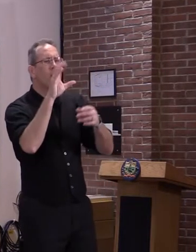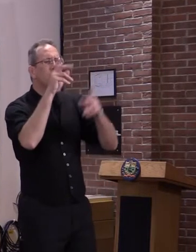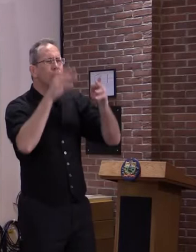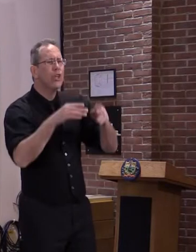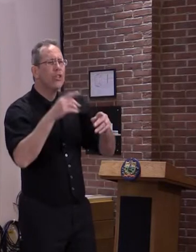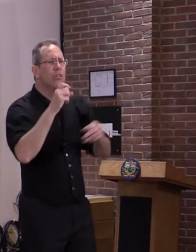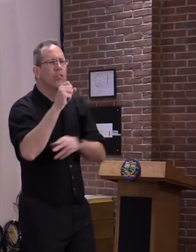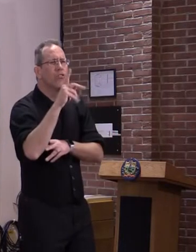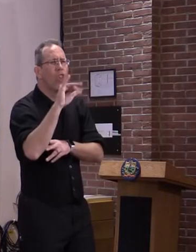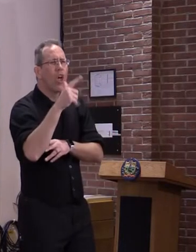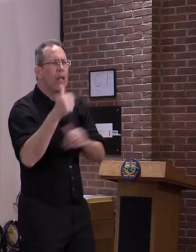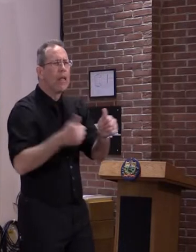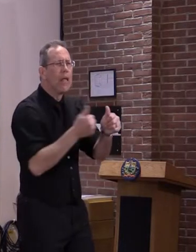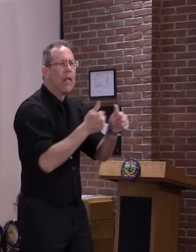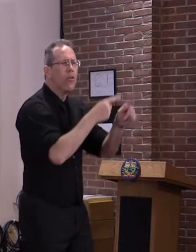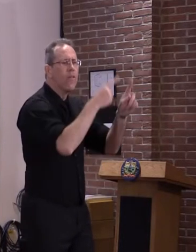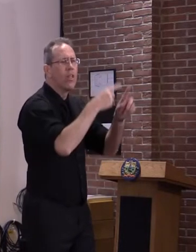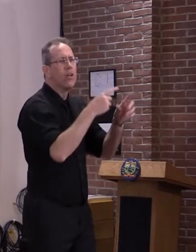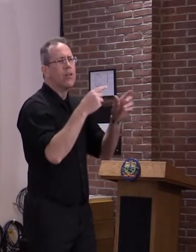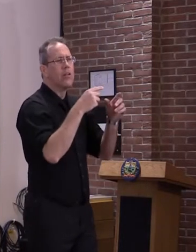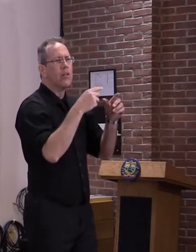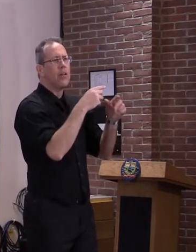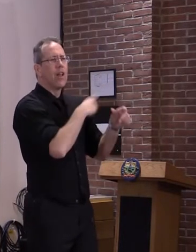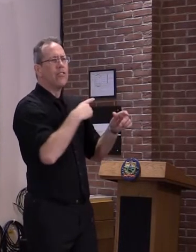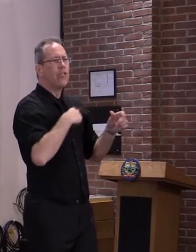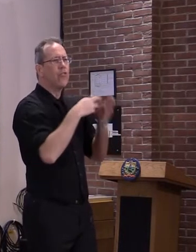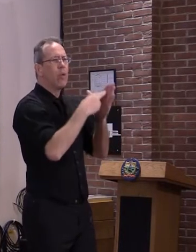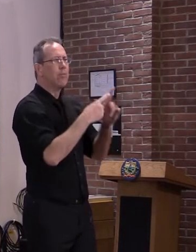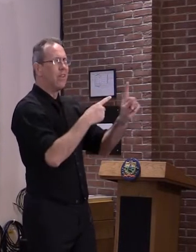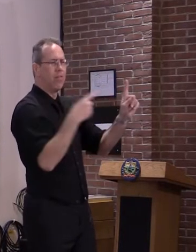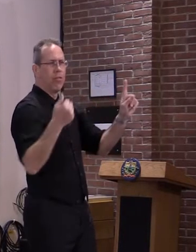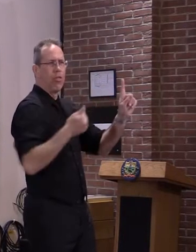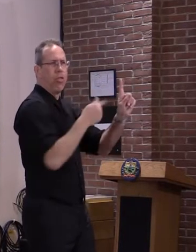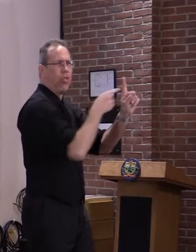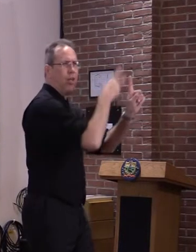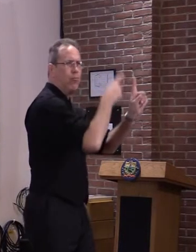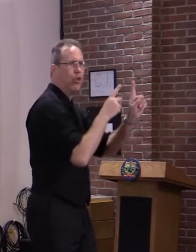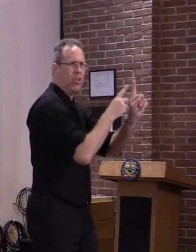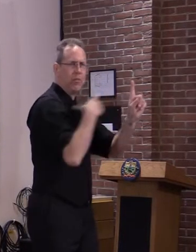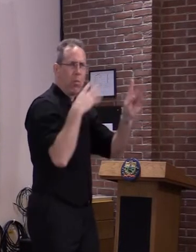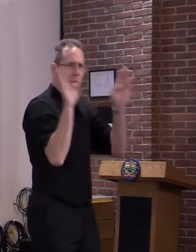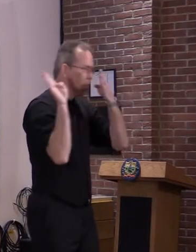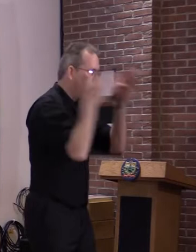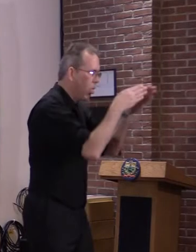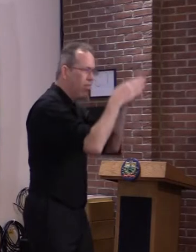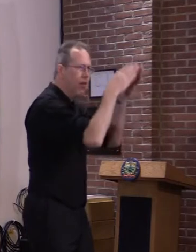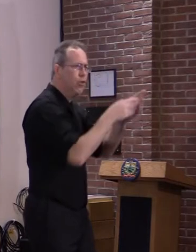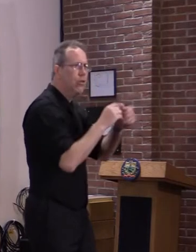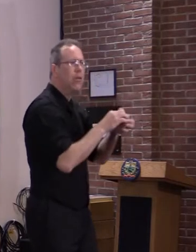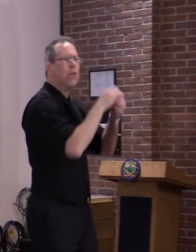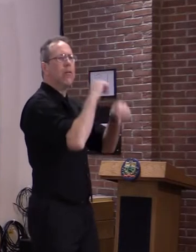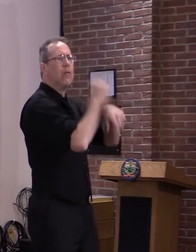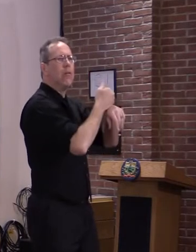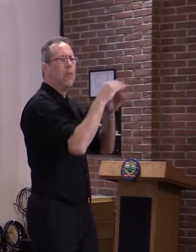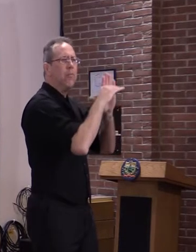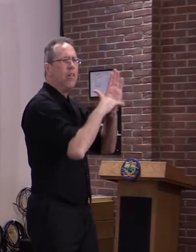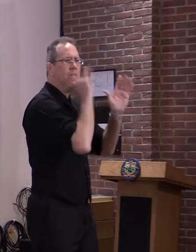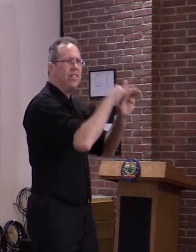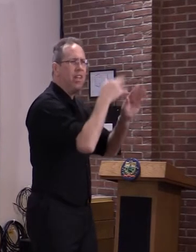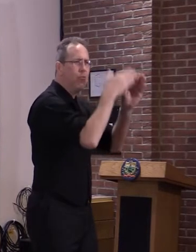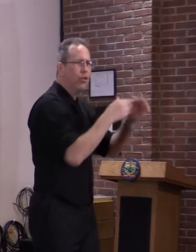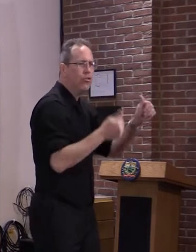I think any issues surrounding stalking of any sort should be